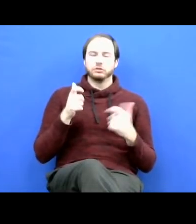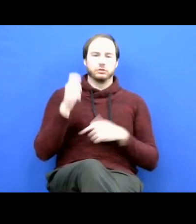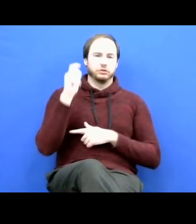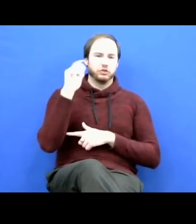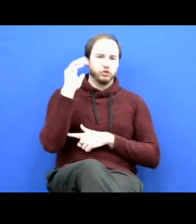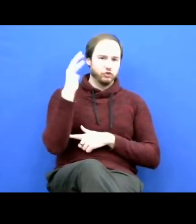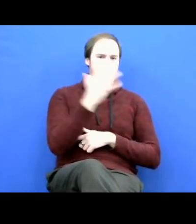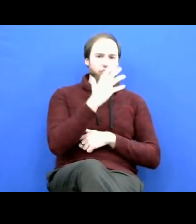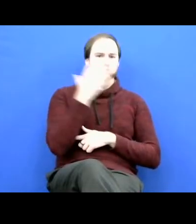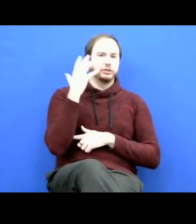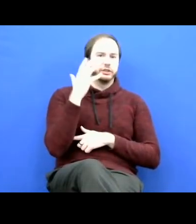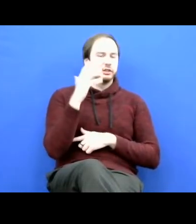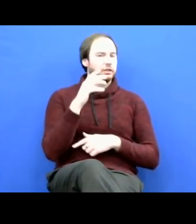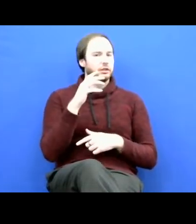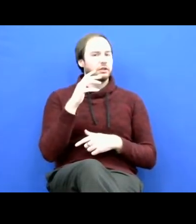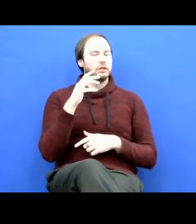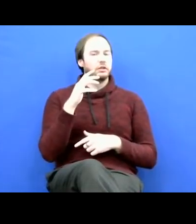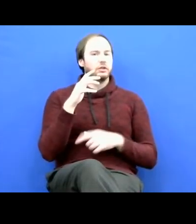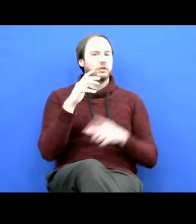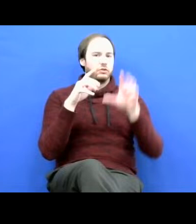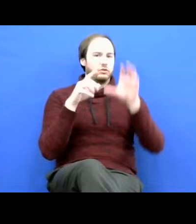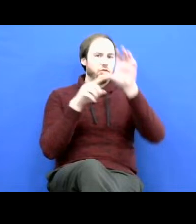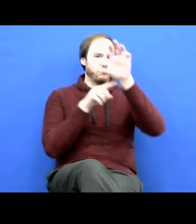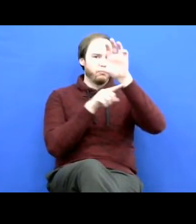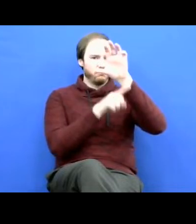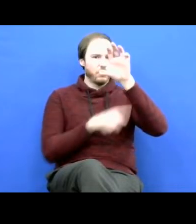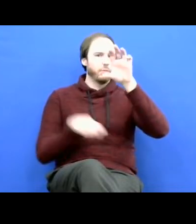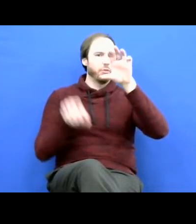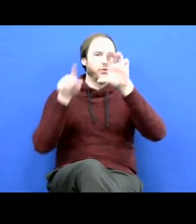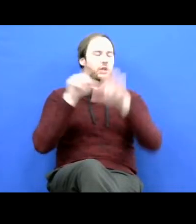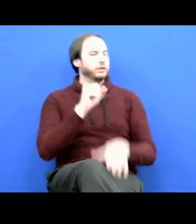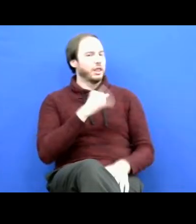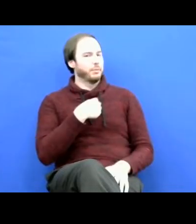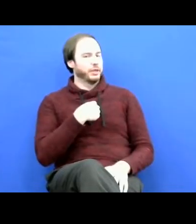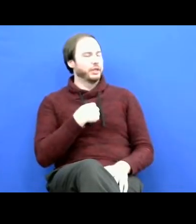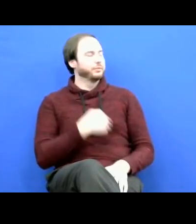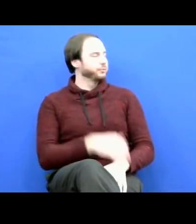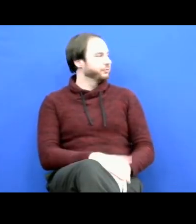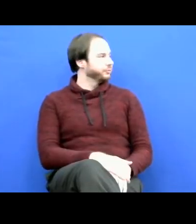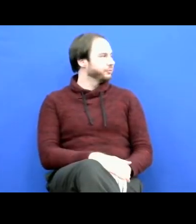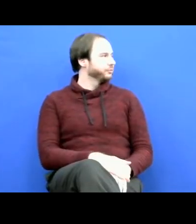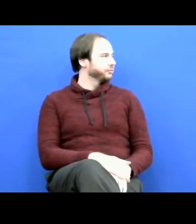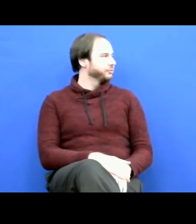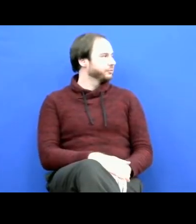treed area. Yes. Wrapping around. Right. So one of the things